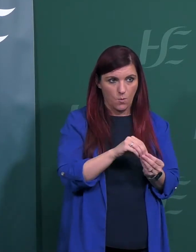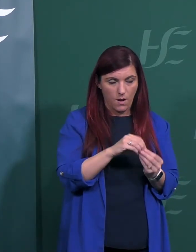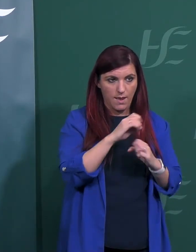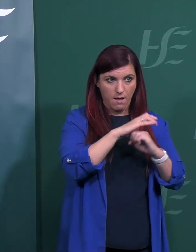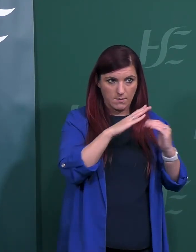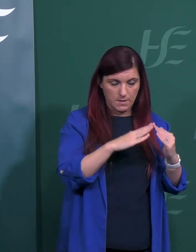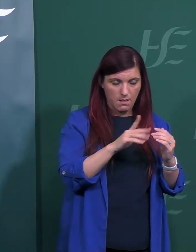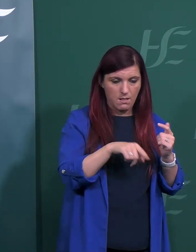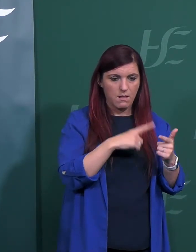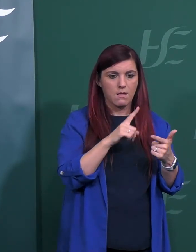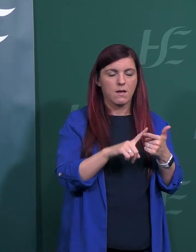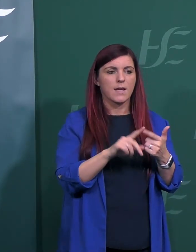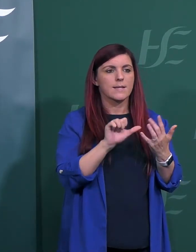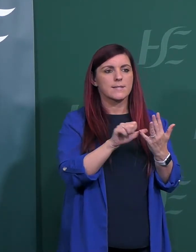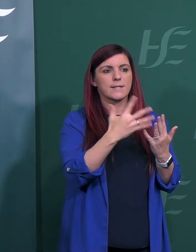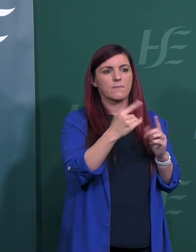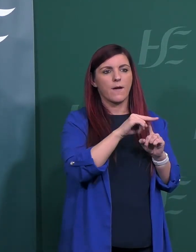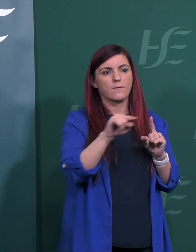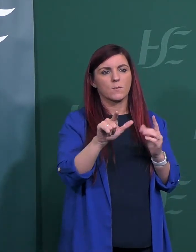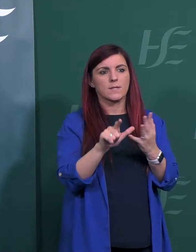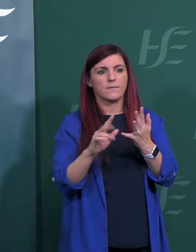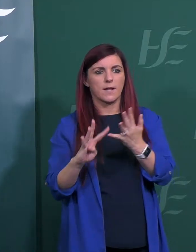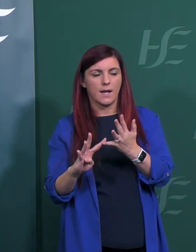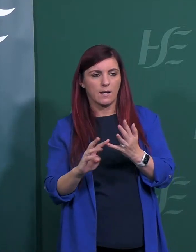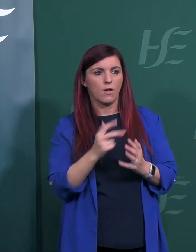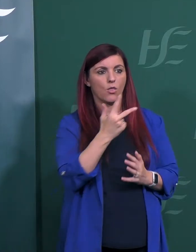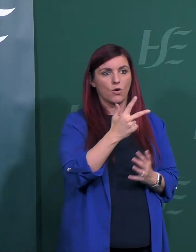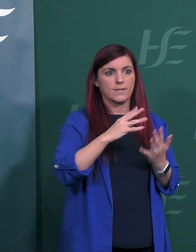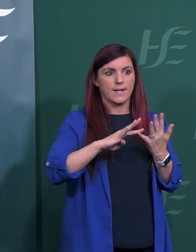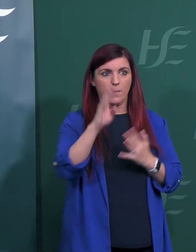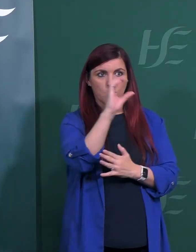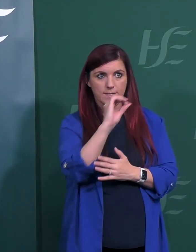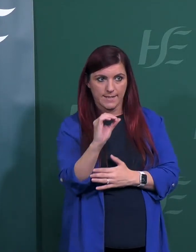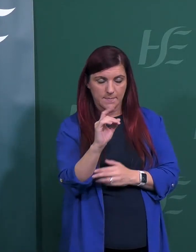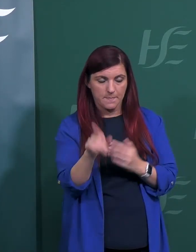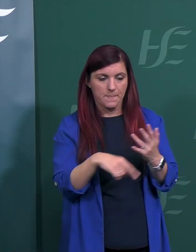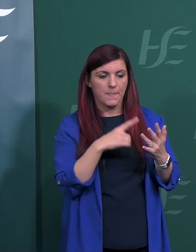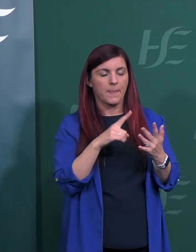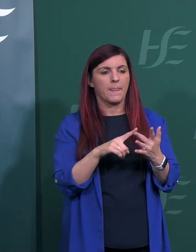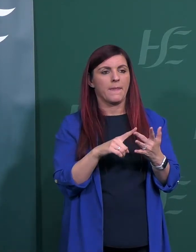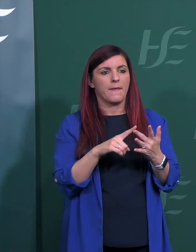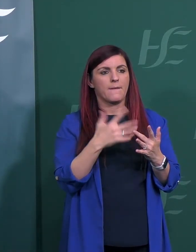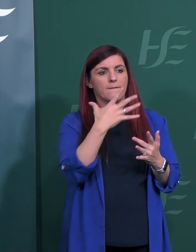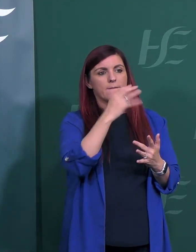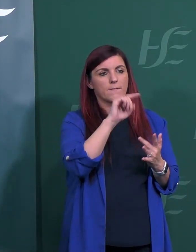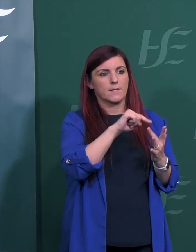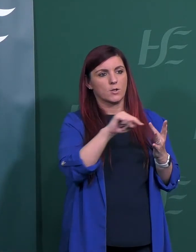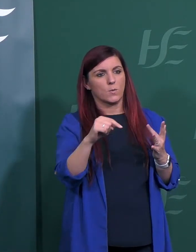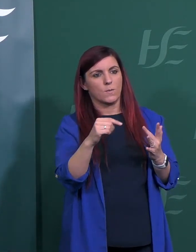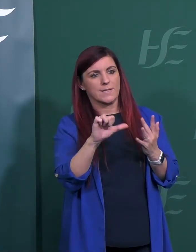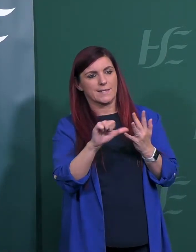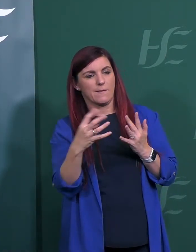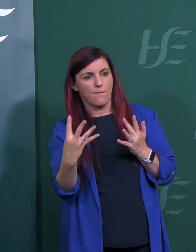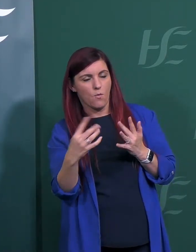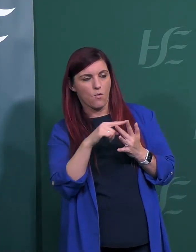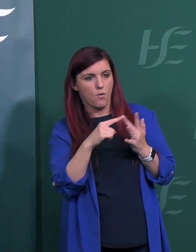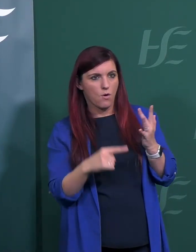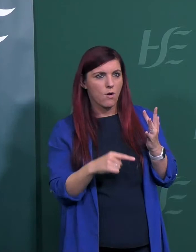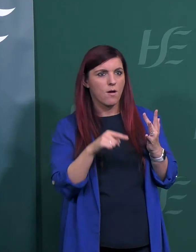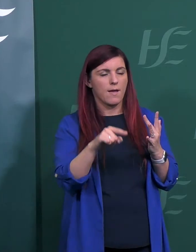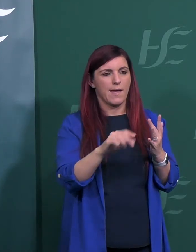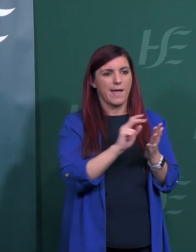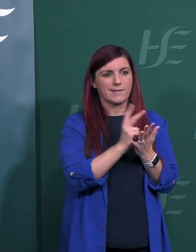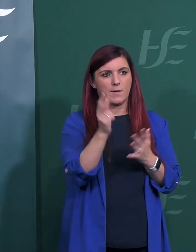hospitalizations. In the ages 65 to 79, 39%. In the ages of 50 to 64,